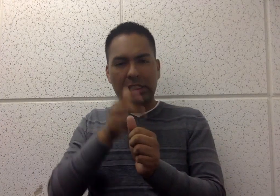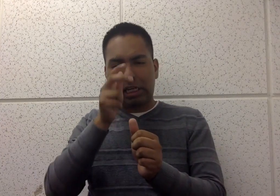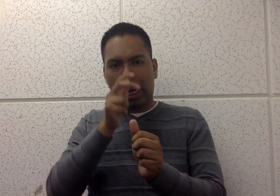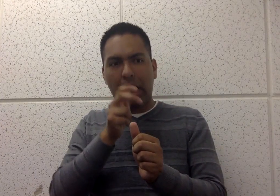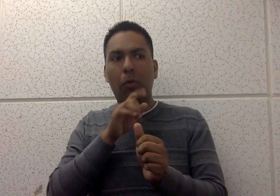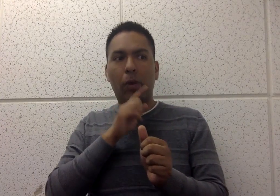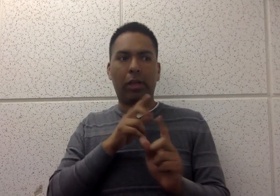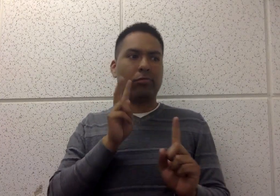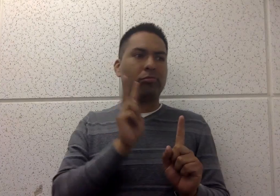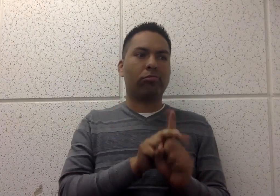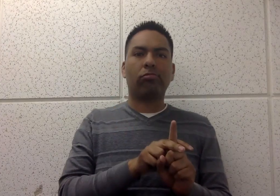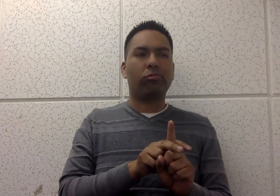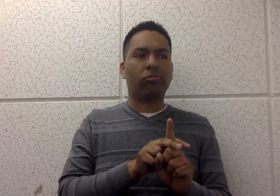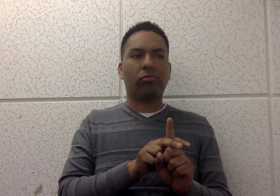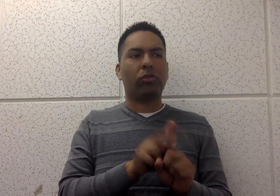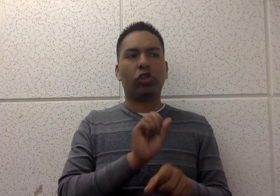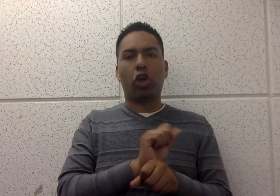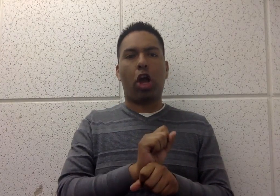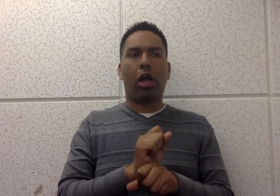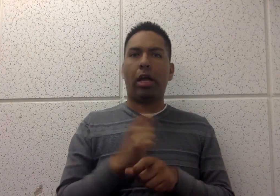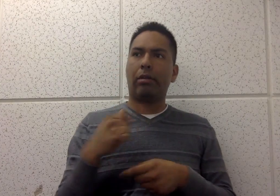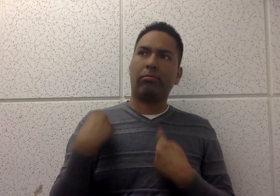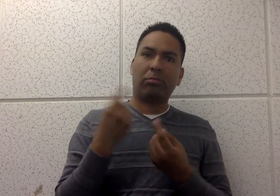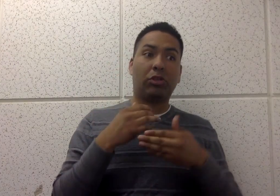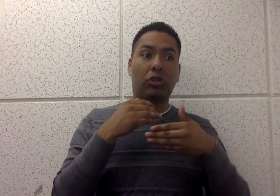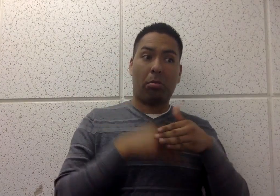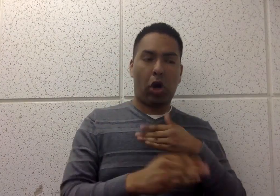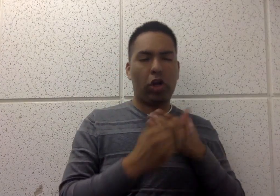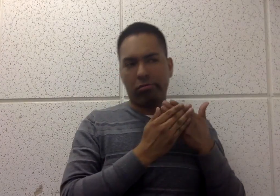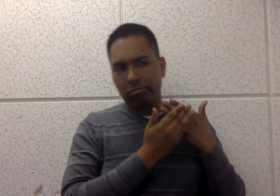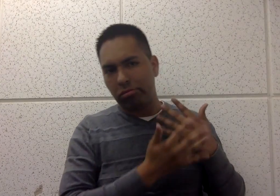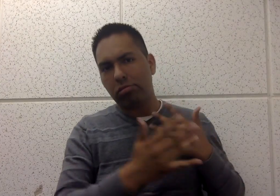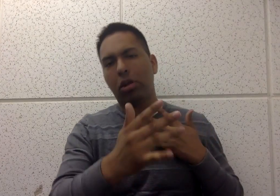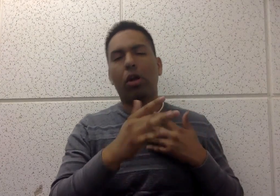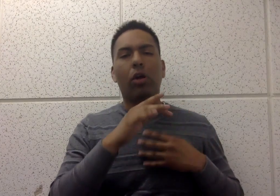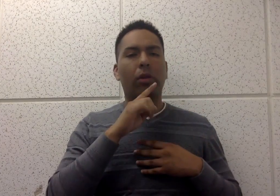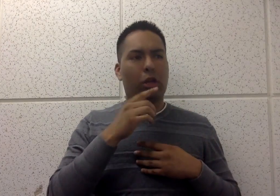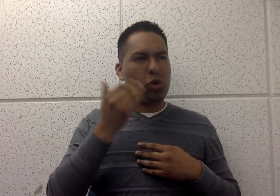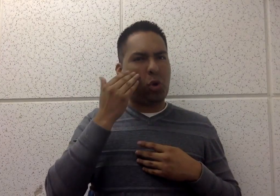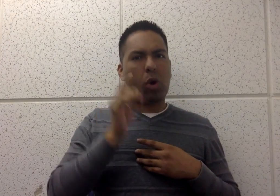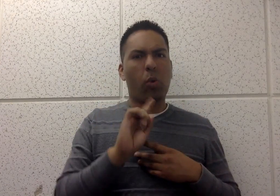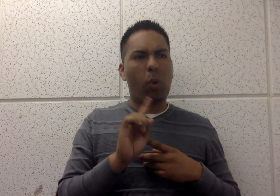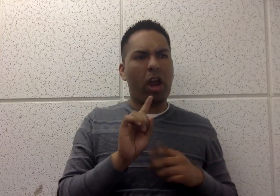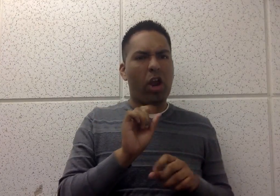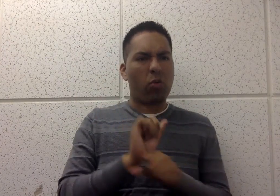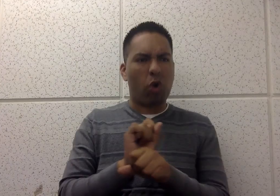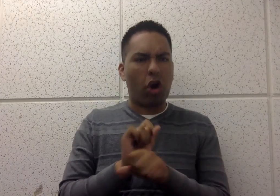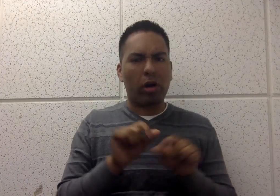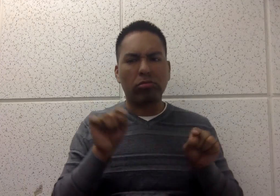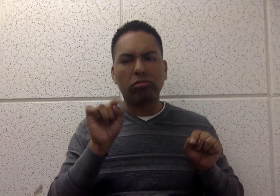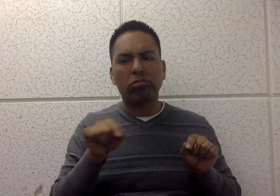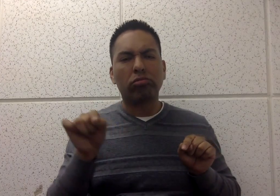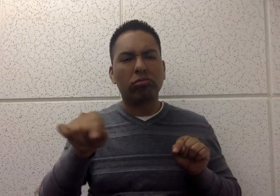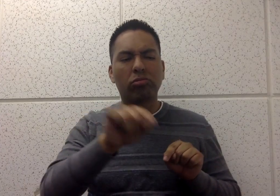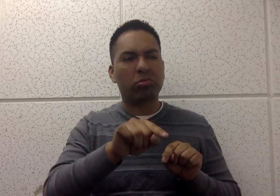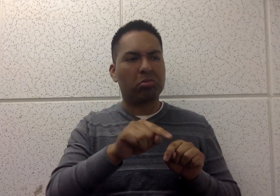and sort of performed independently of the others, knowing its place on the assembly line. And instead, I wanted to ask, how are the different